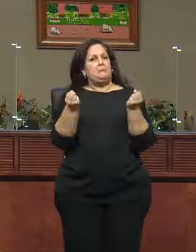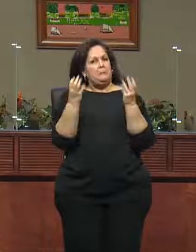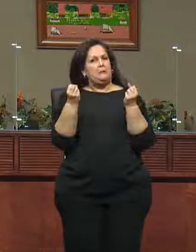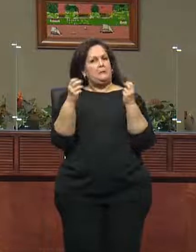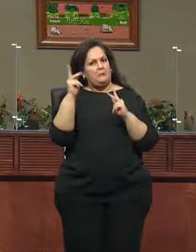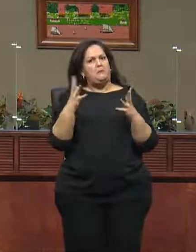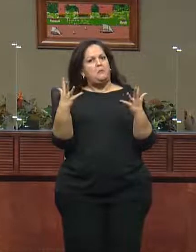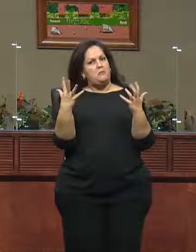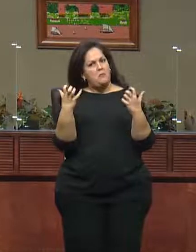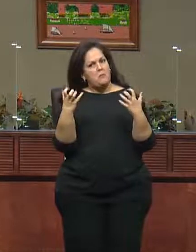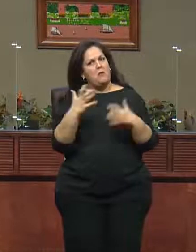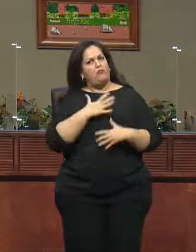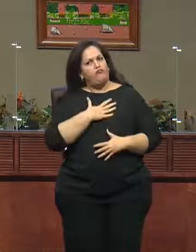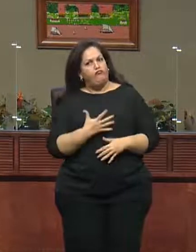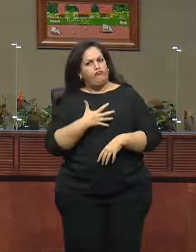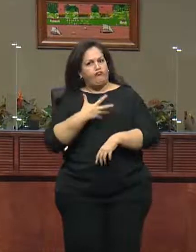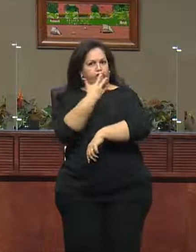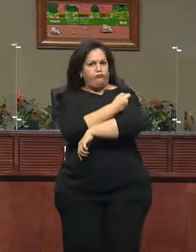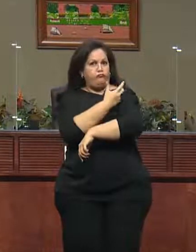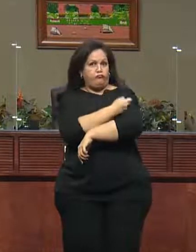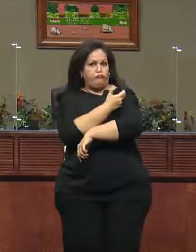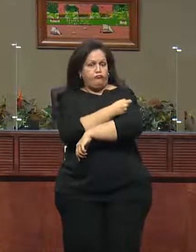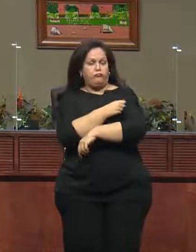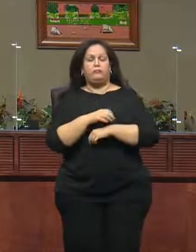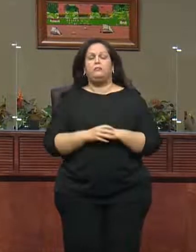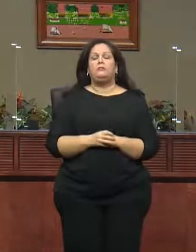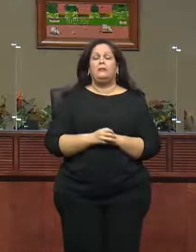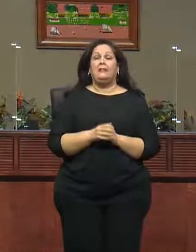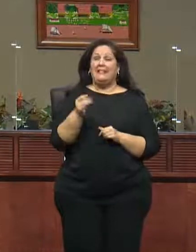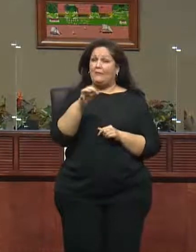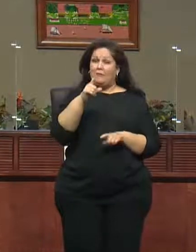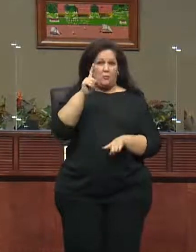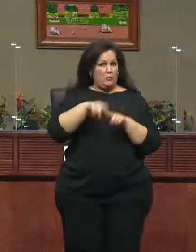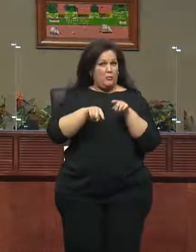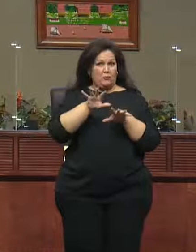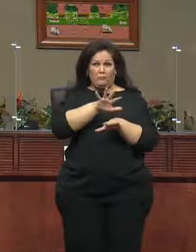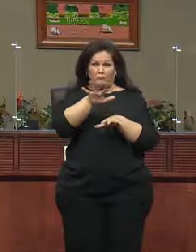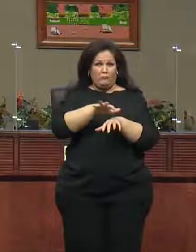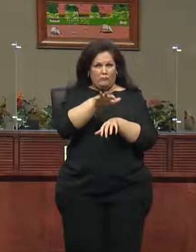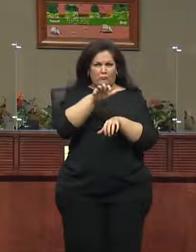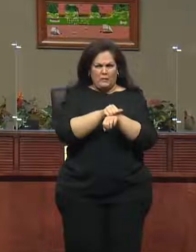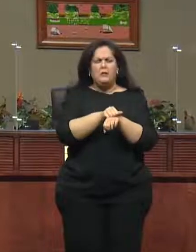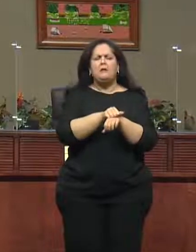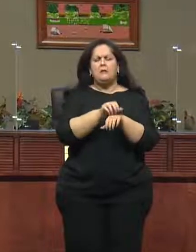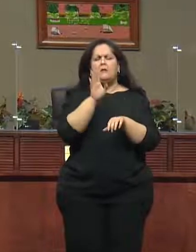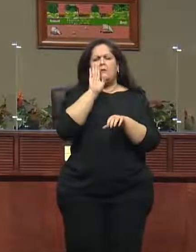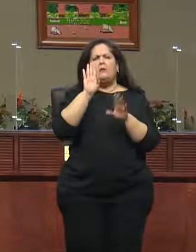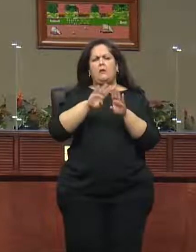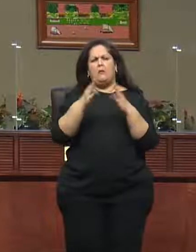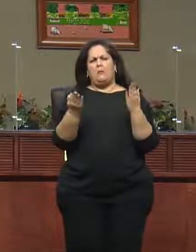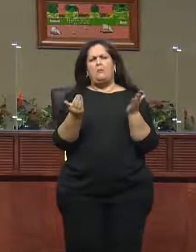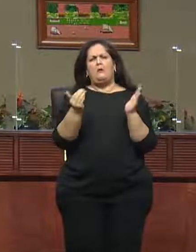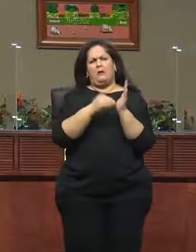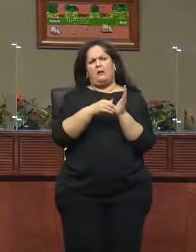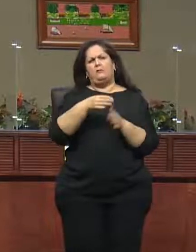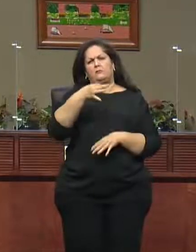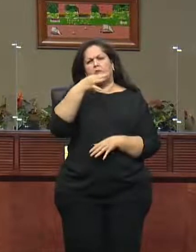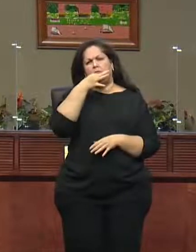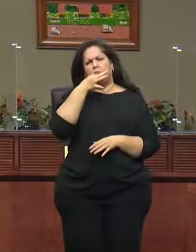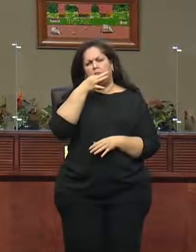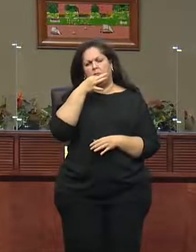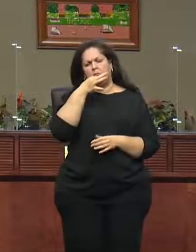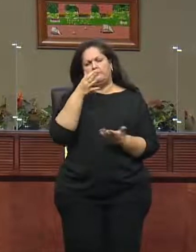our community. For those of you who didn't get an appointment, the portal will open again in the very near future.